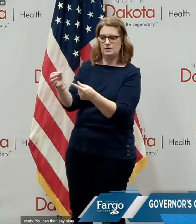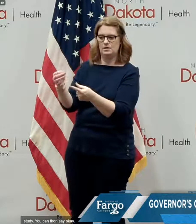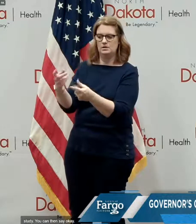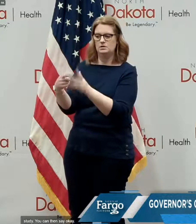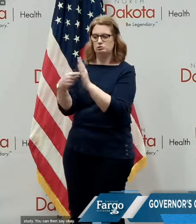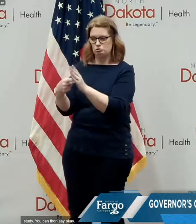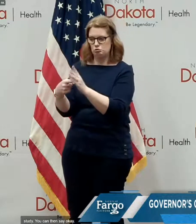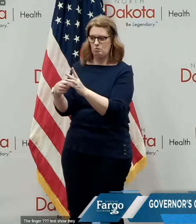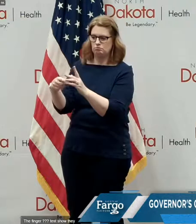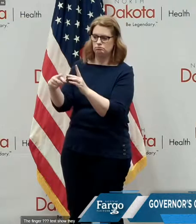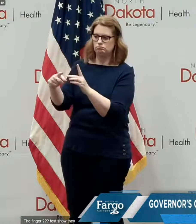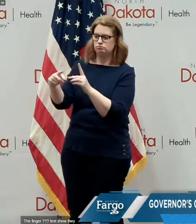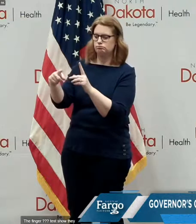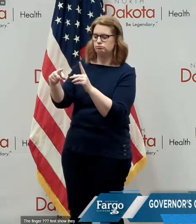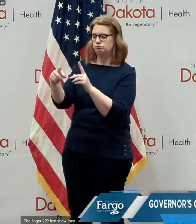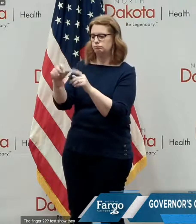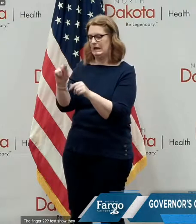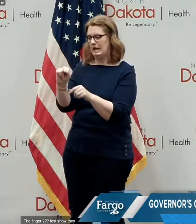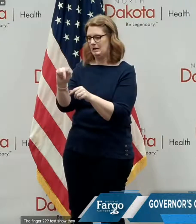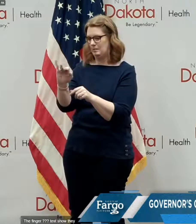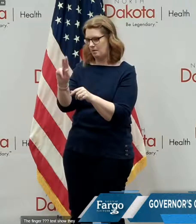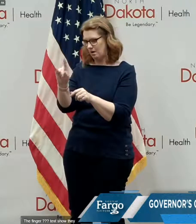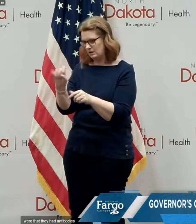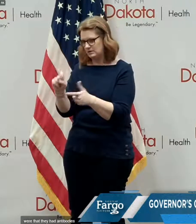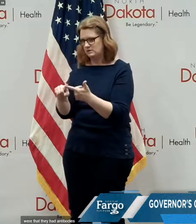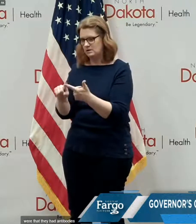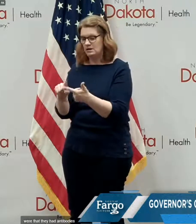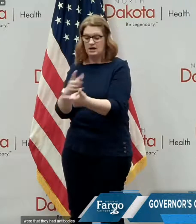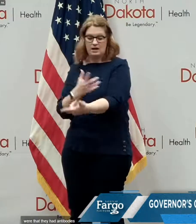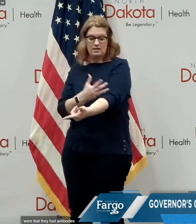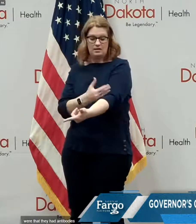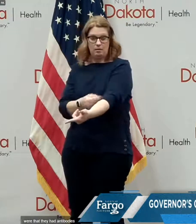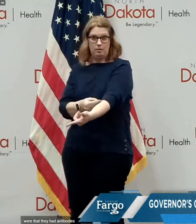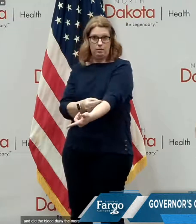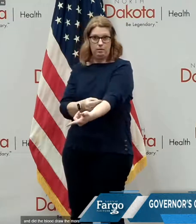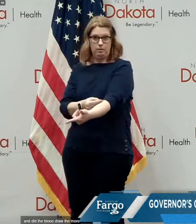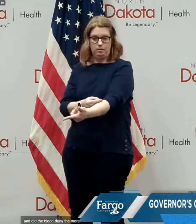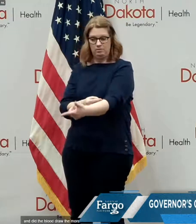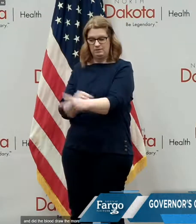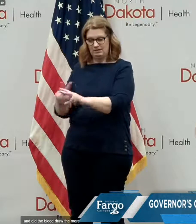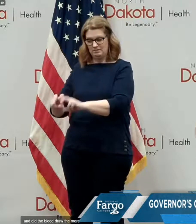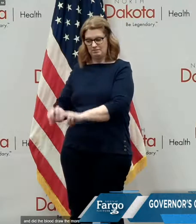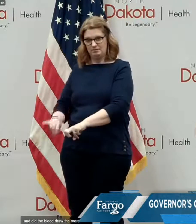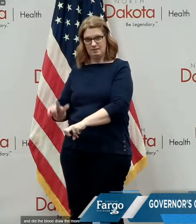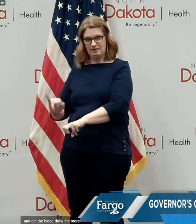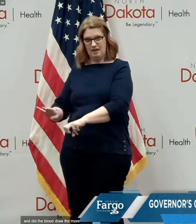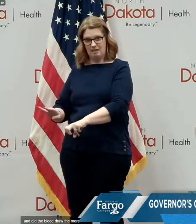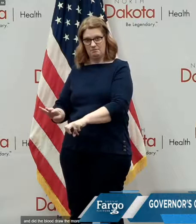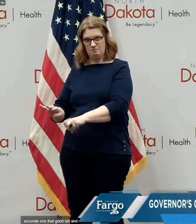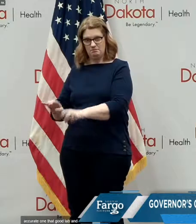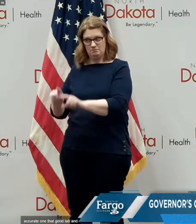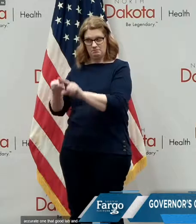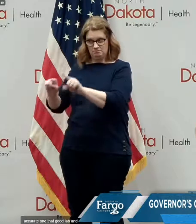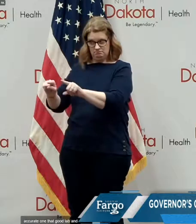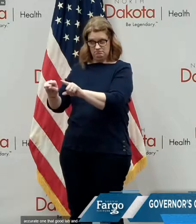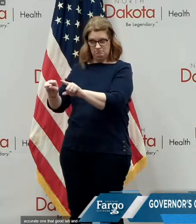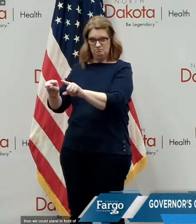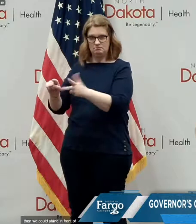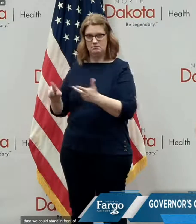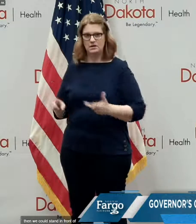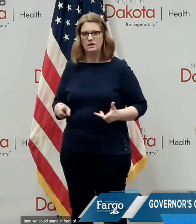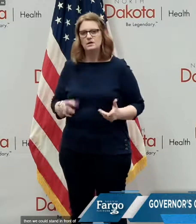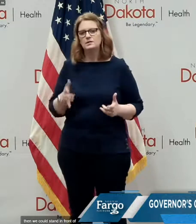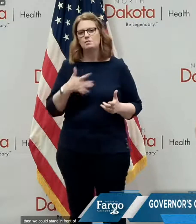show that they had antibodies, and did the blood draw, the more accurate one, that go to the lab? And then we could stand in front of you with a little